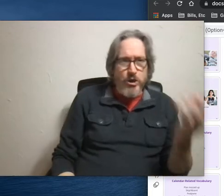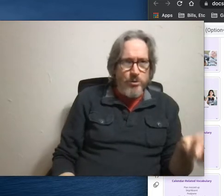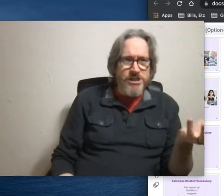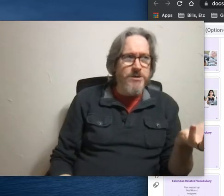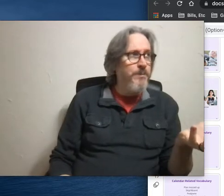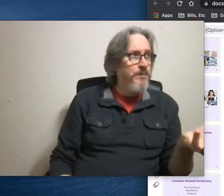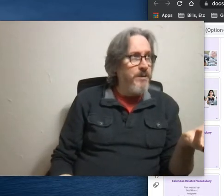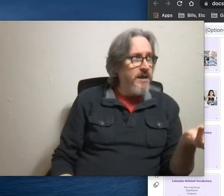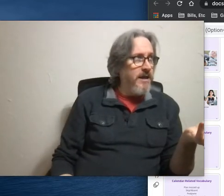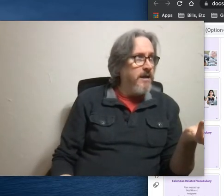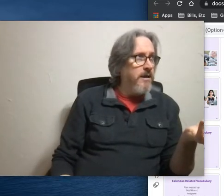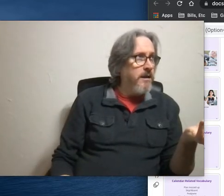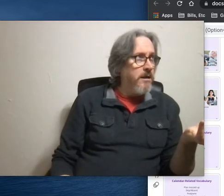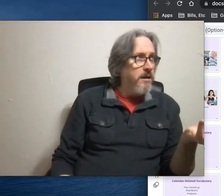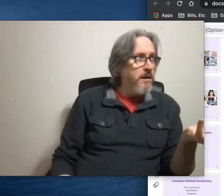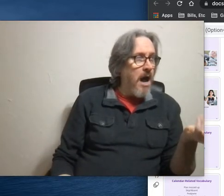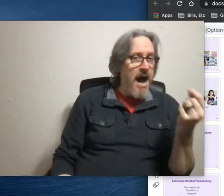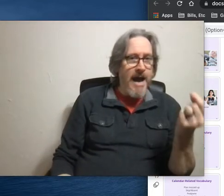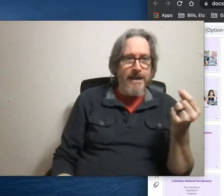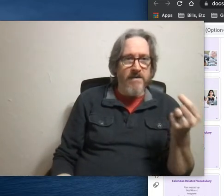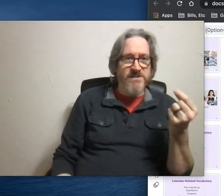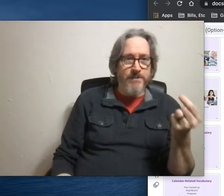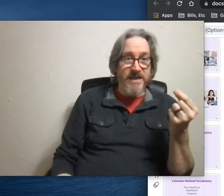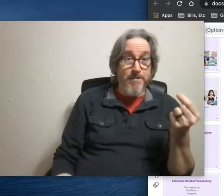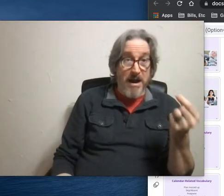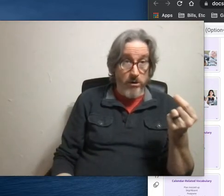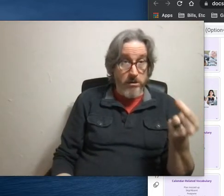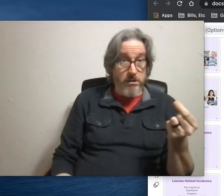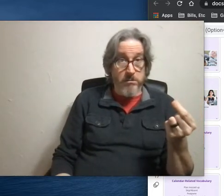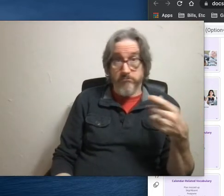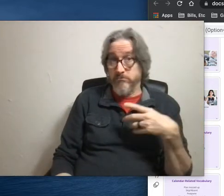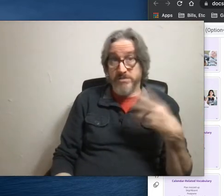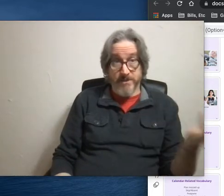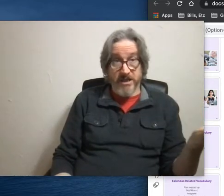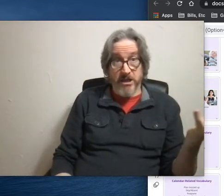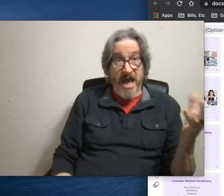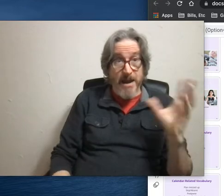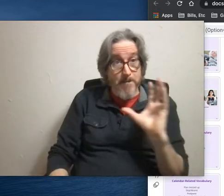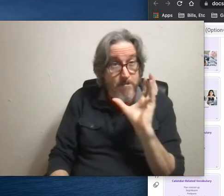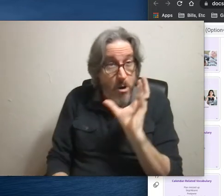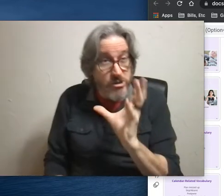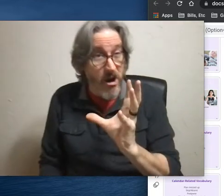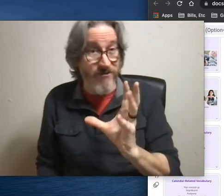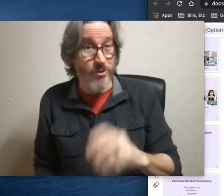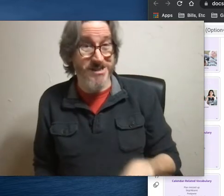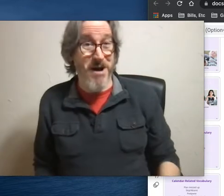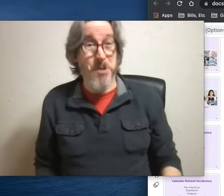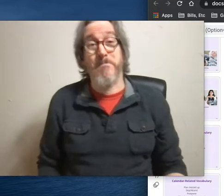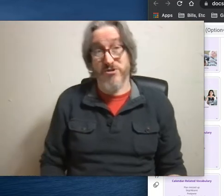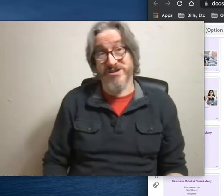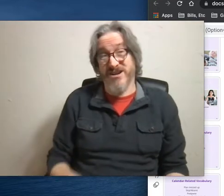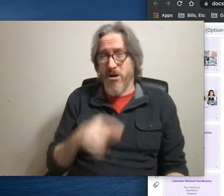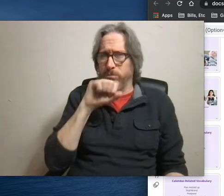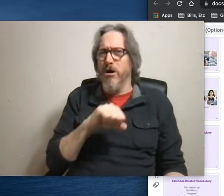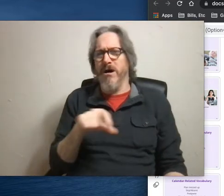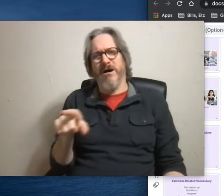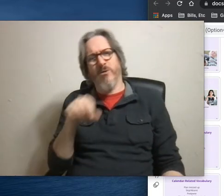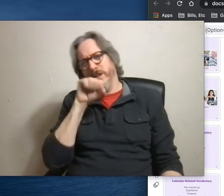It used to be, I love something about something. And it most often was about a